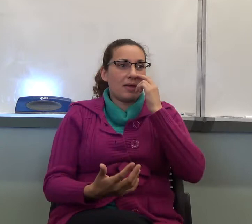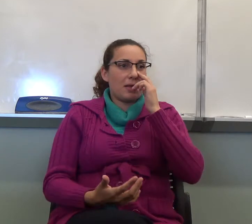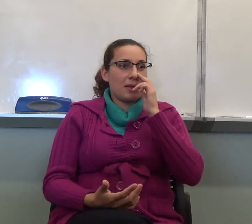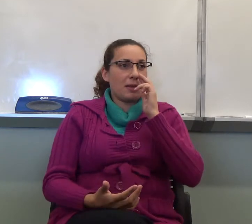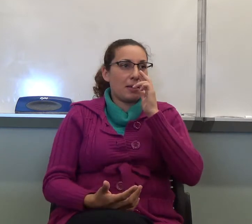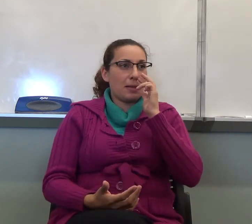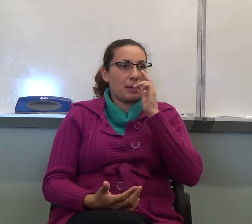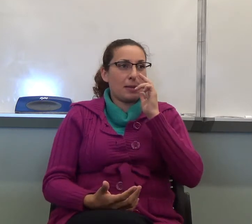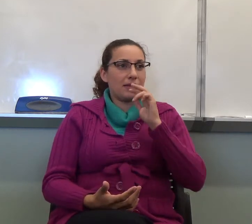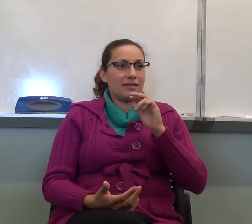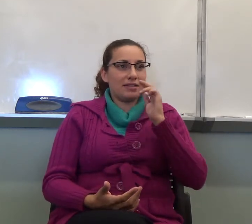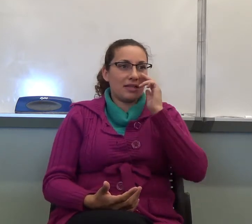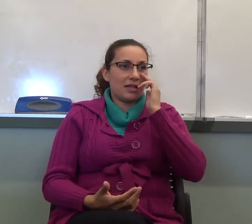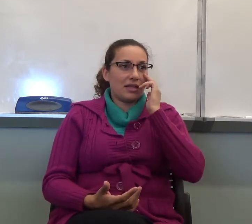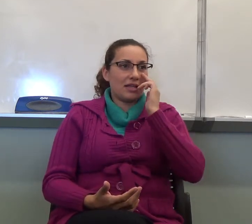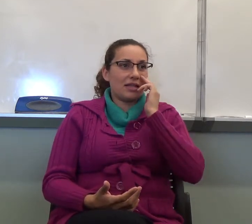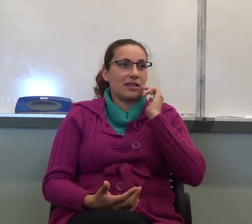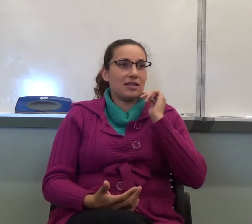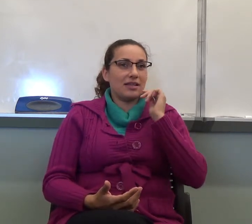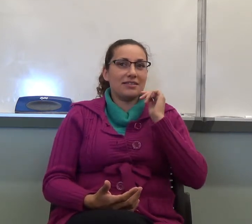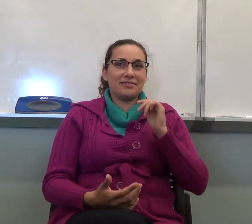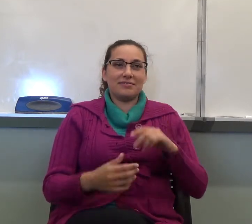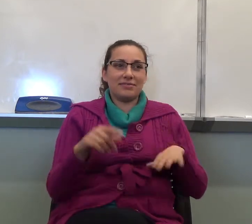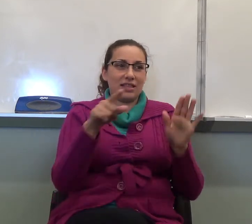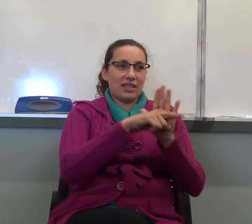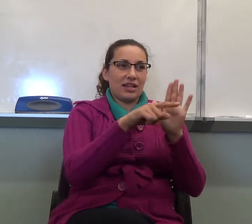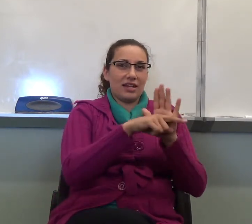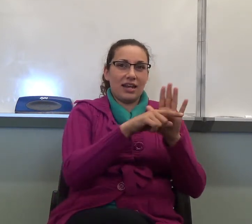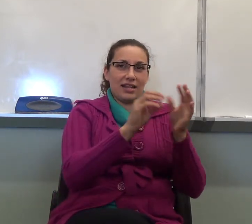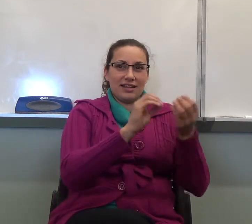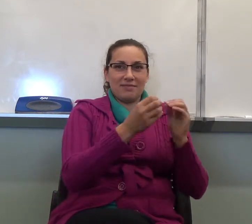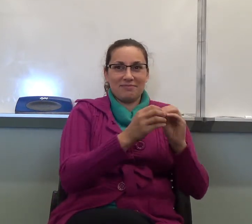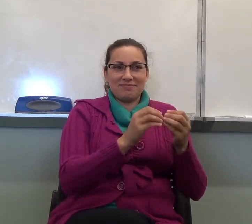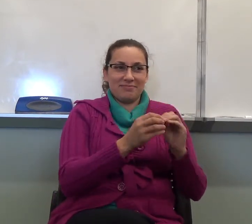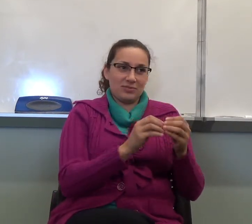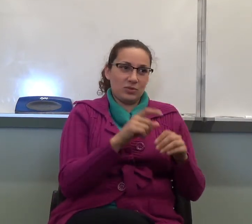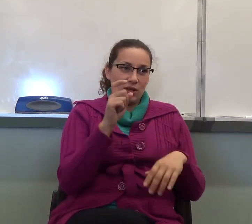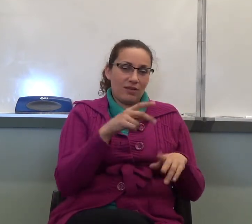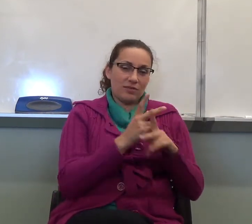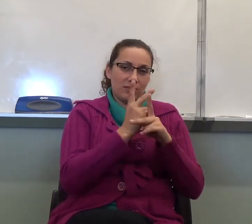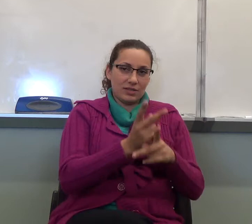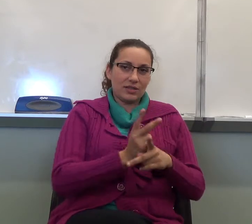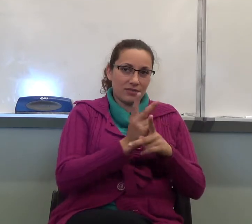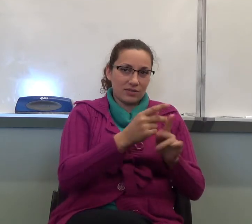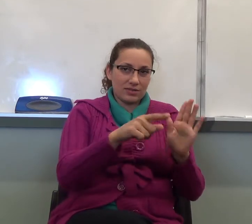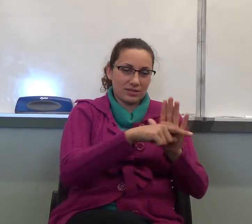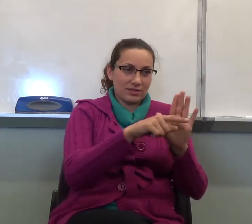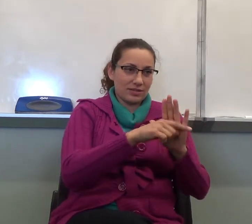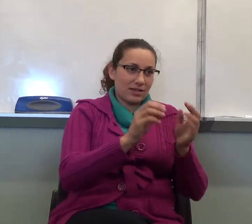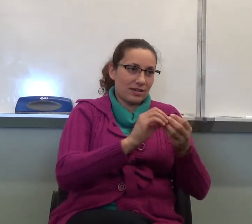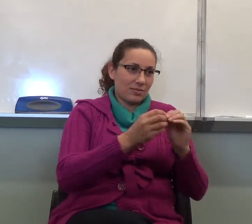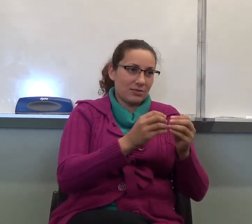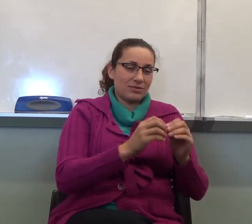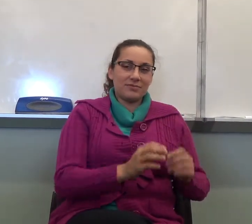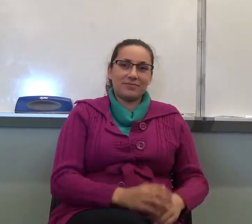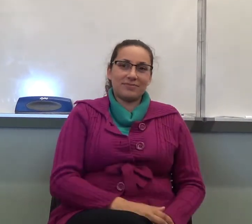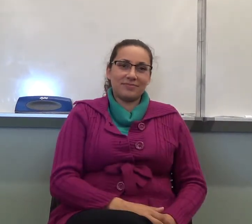with that negative side. You have to be careful with ordering and things like that. So it's strictly a left-right